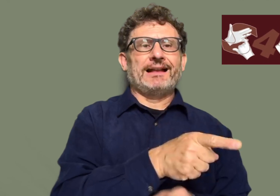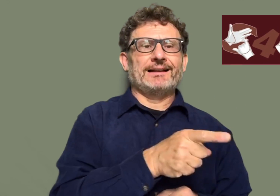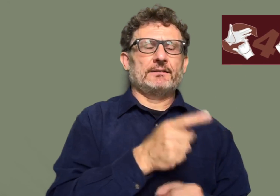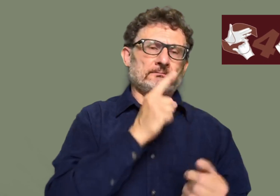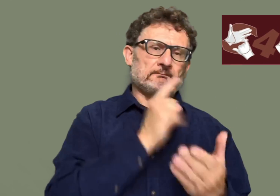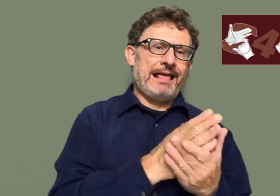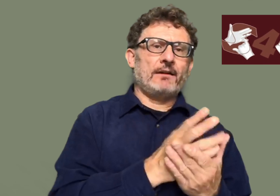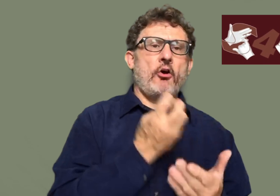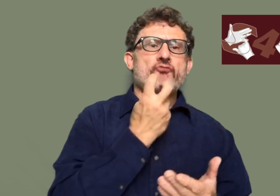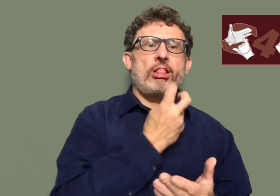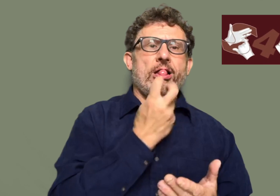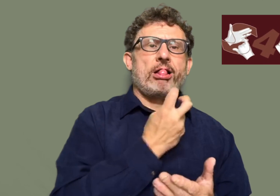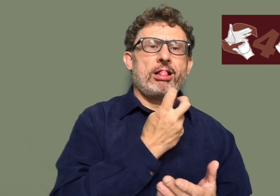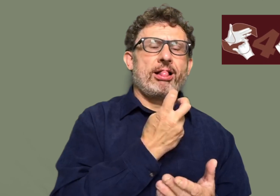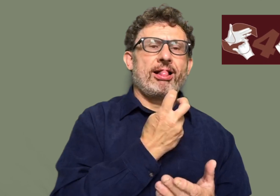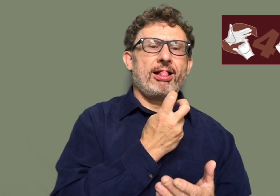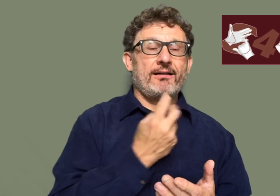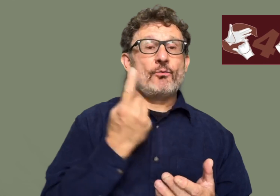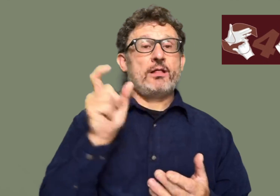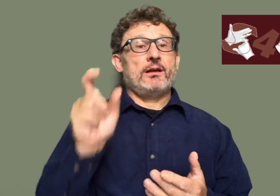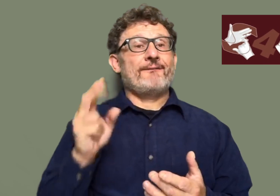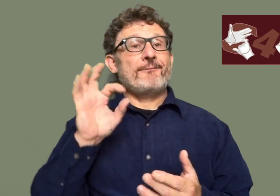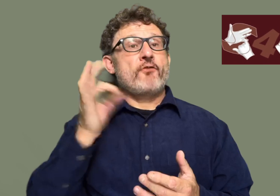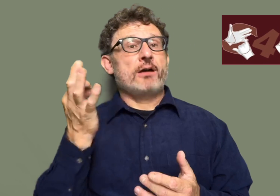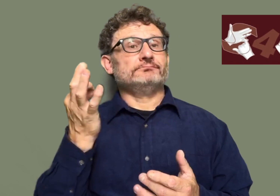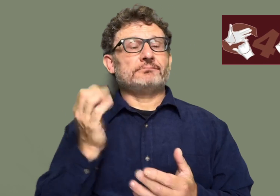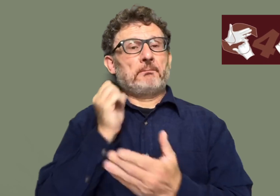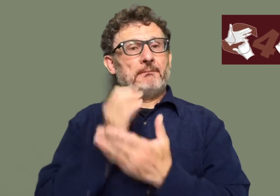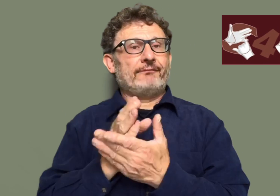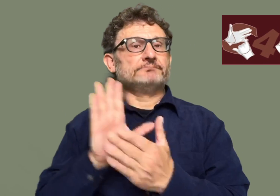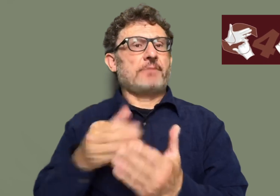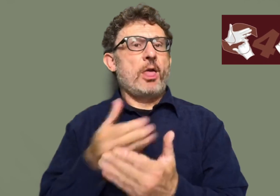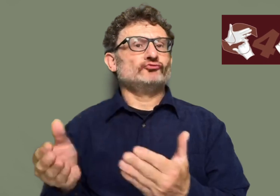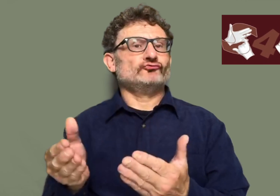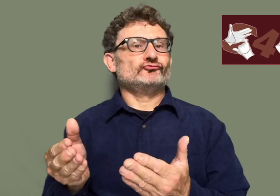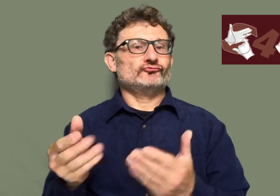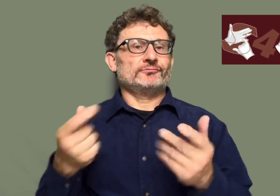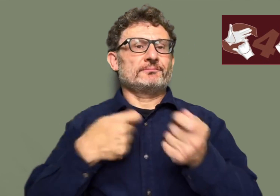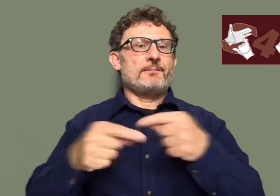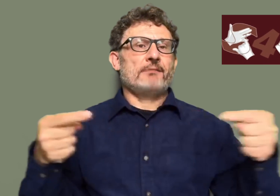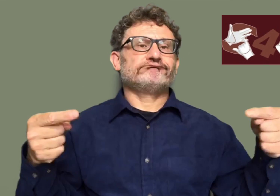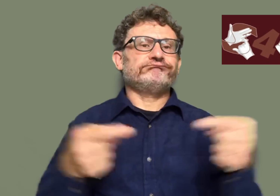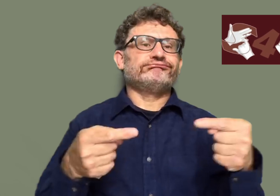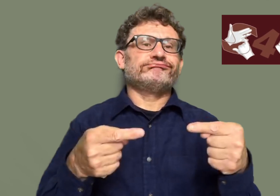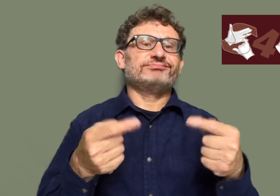Now, their belief was that education should be provided through an oralist approach. But